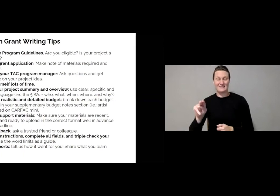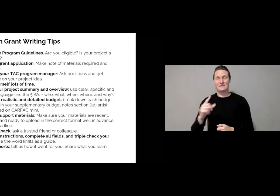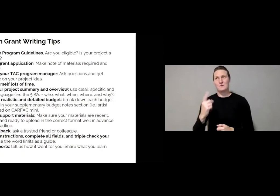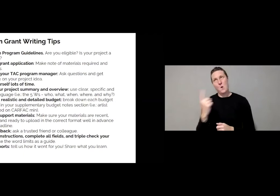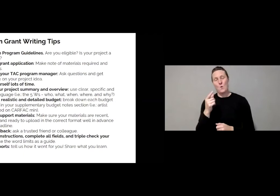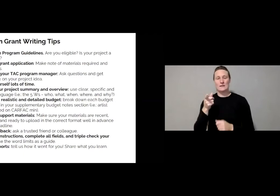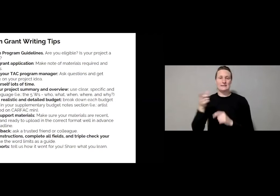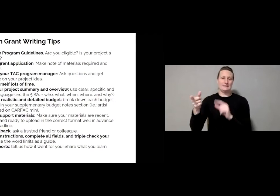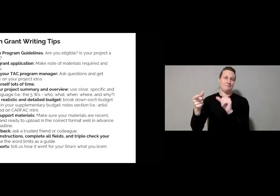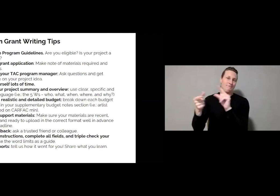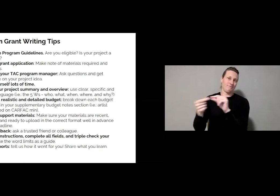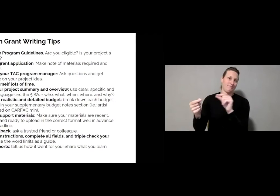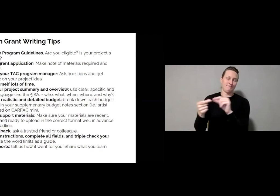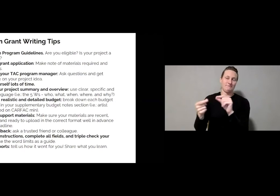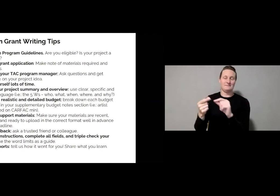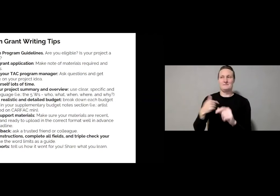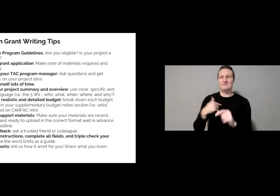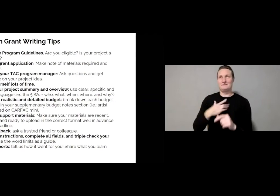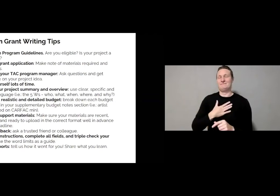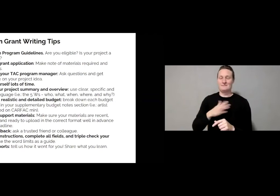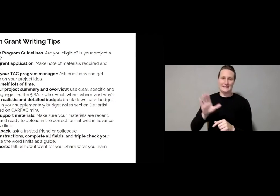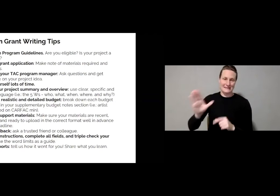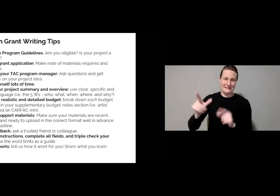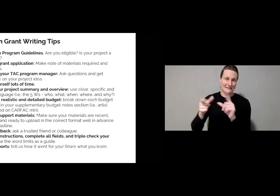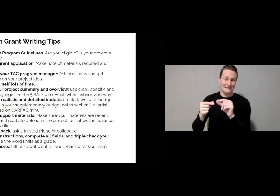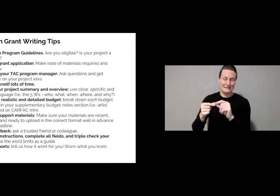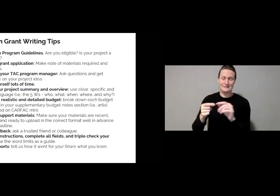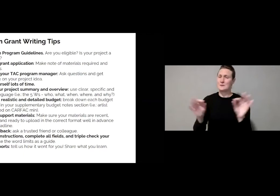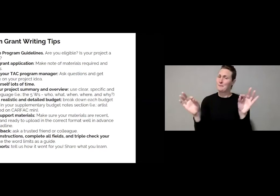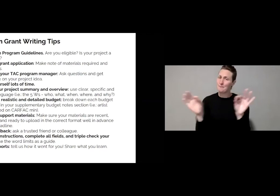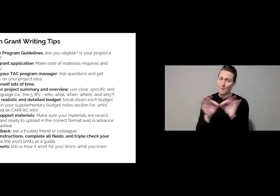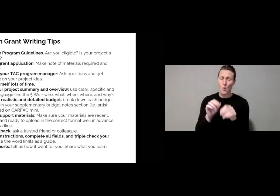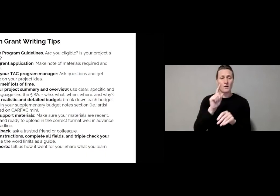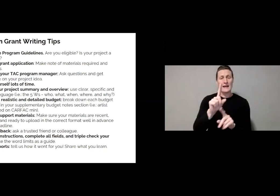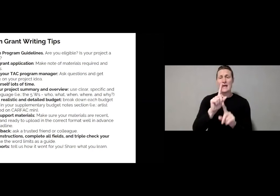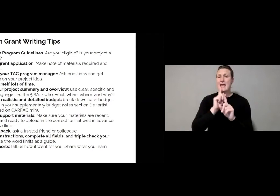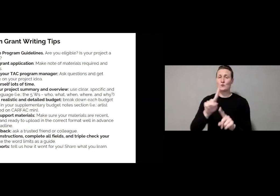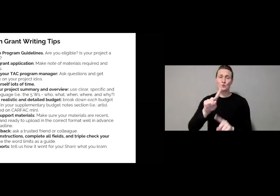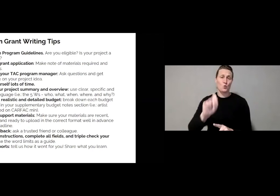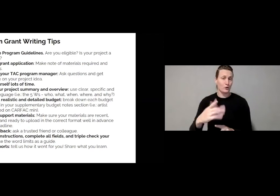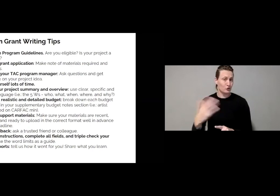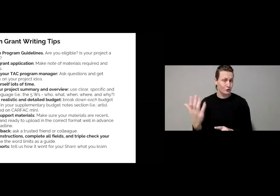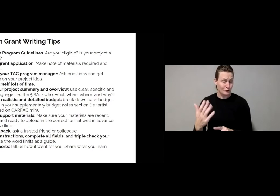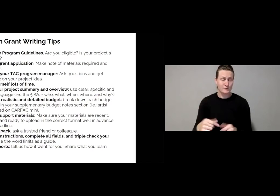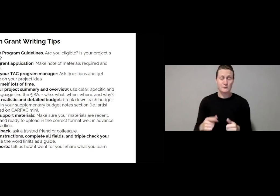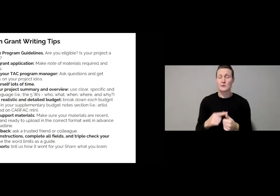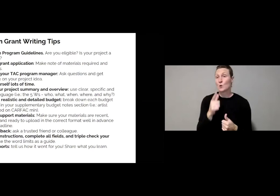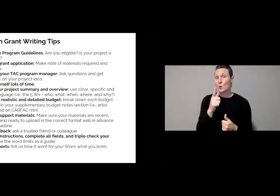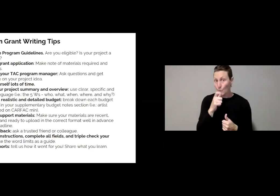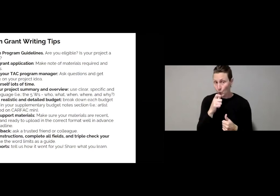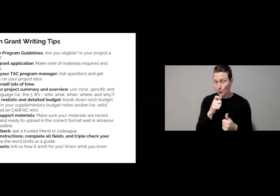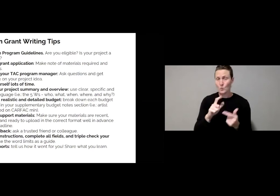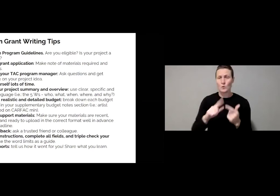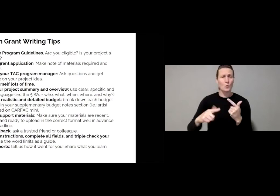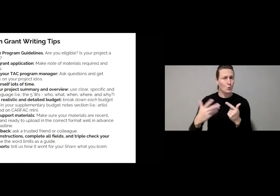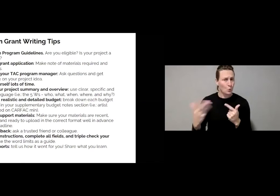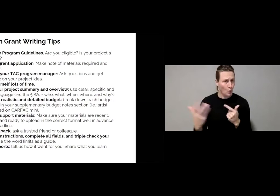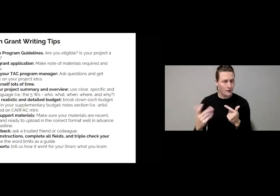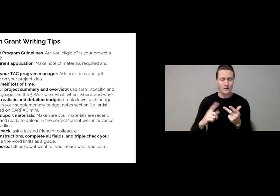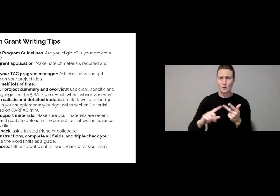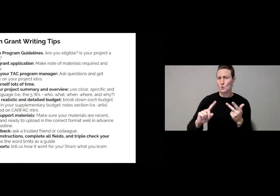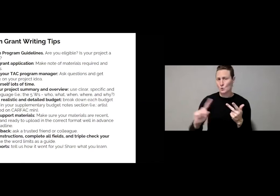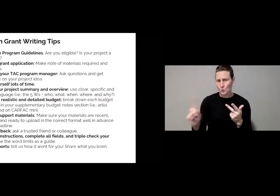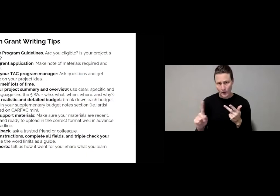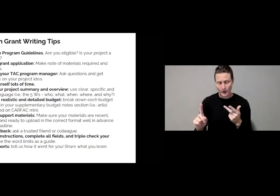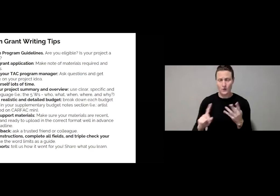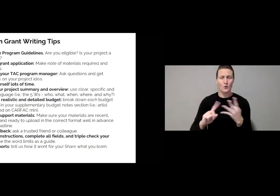much sense, is just simply who, what, when, where, and why. When you break it down that way, it just is so